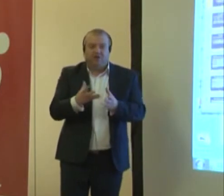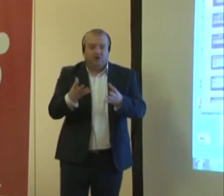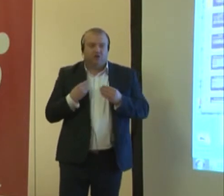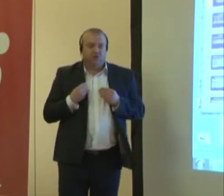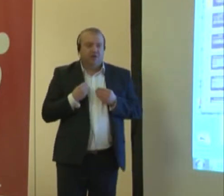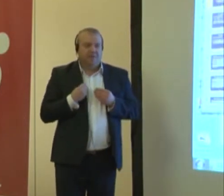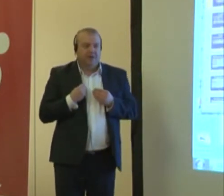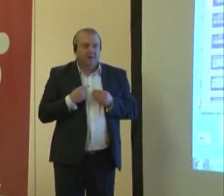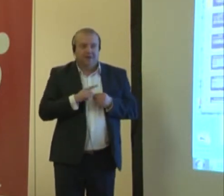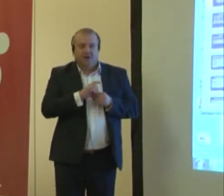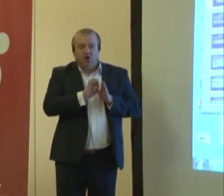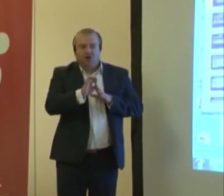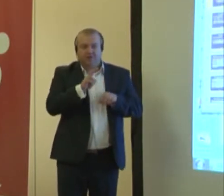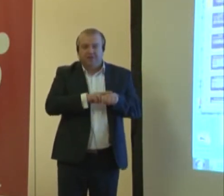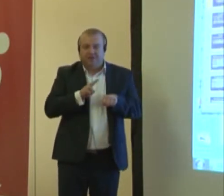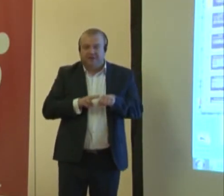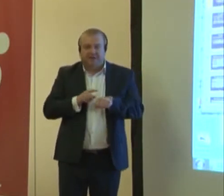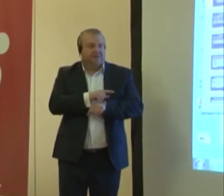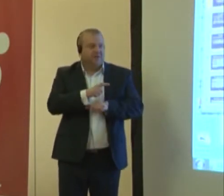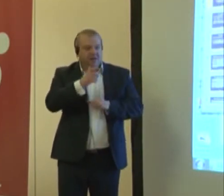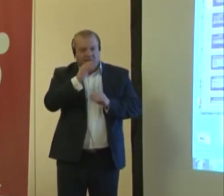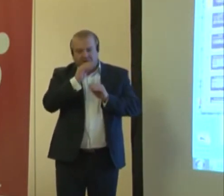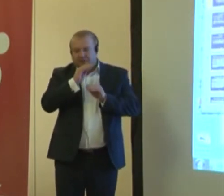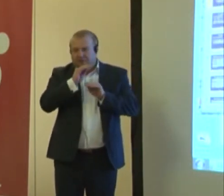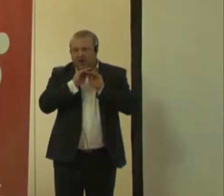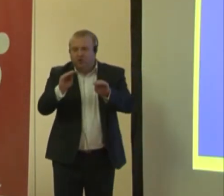member countries, and the other is, here we are.